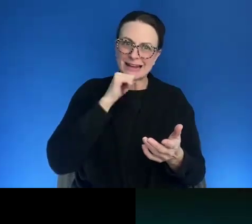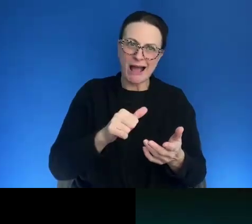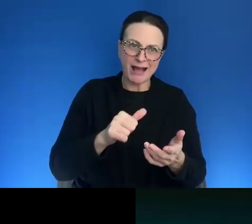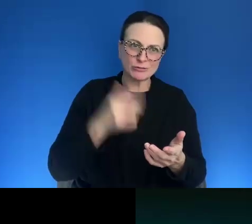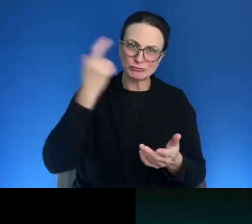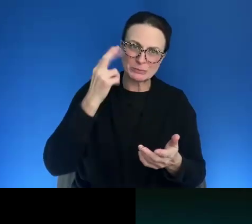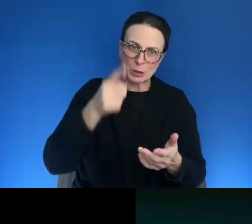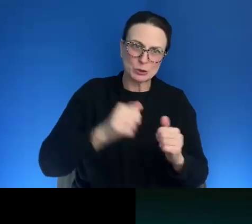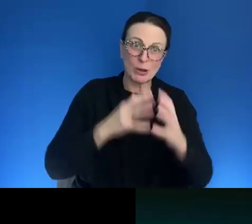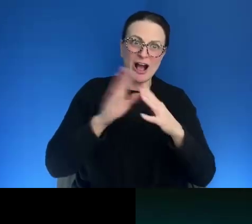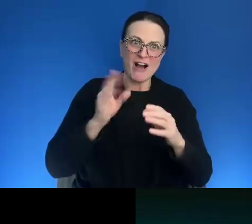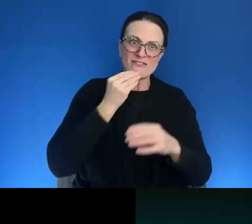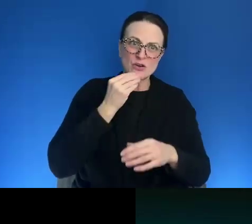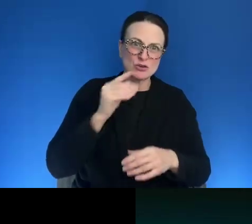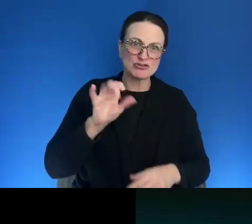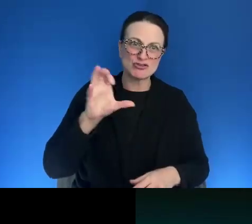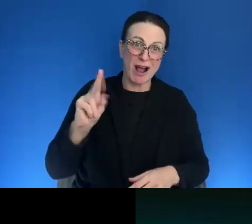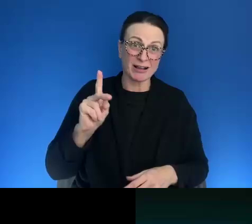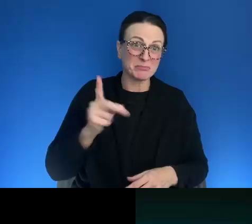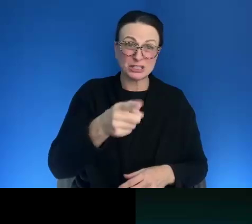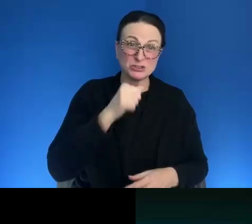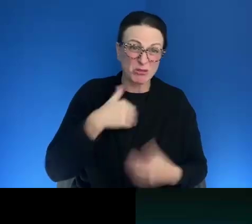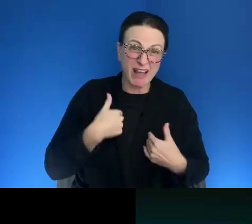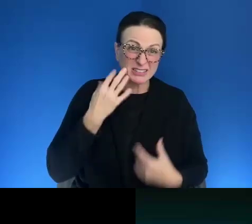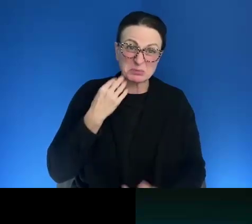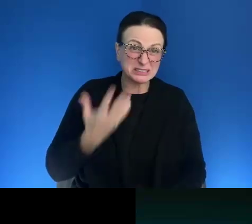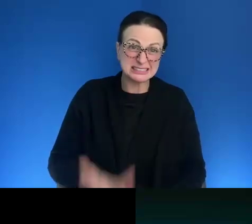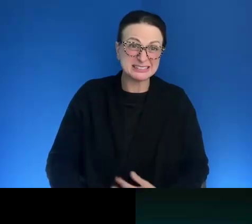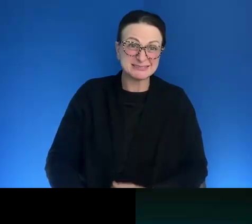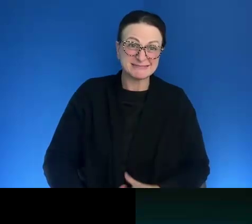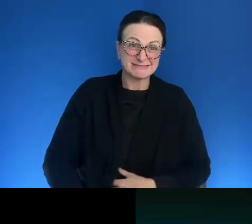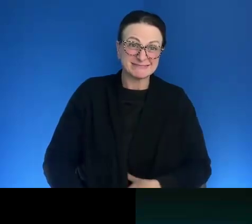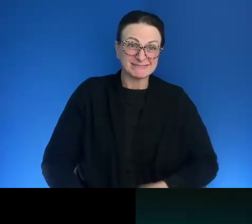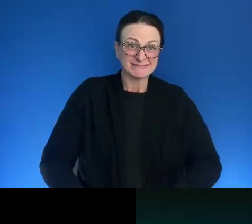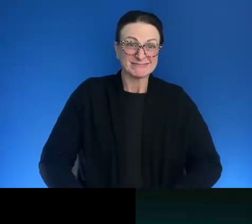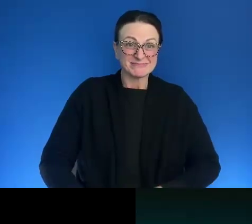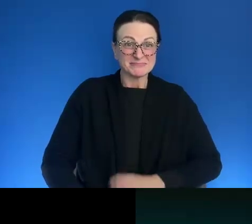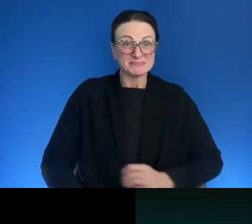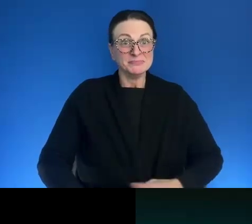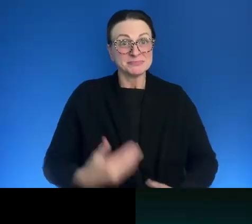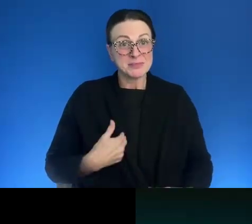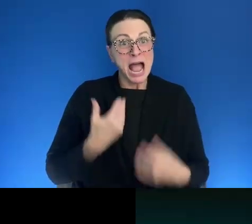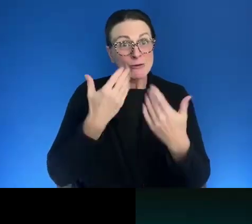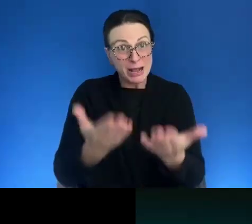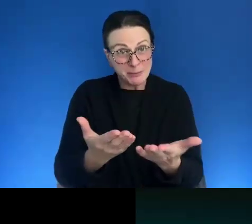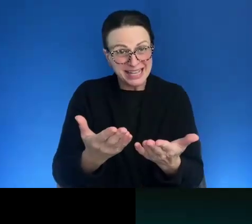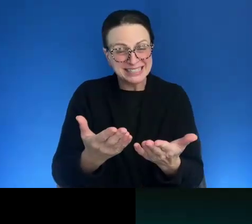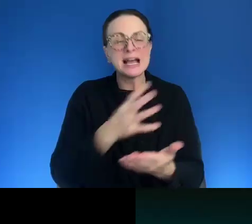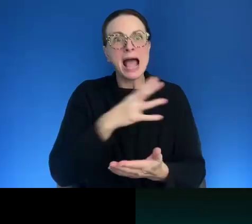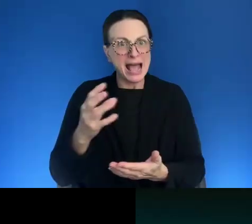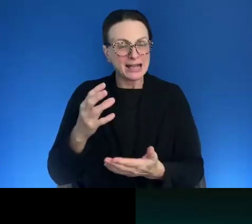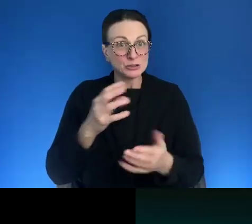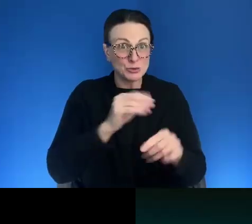for you to start a food truck because you don't have that experience. In that case, I would recommend to the counselor and